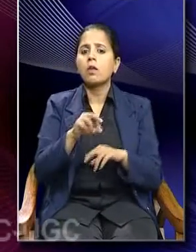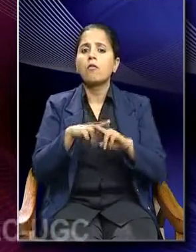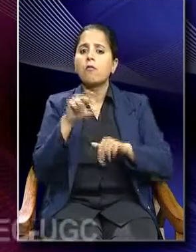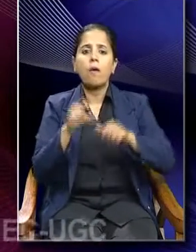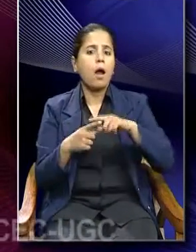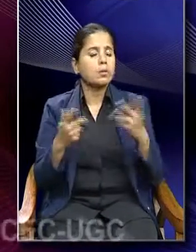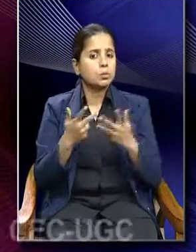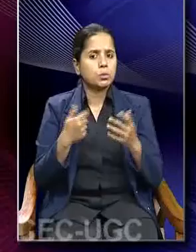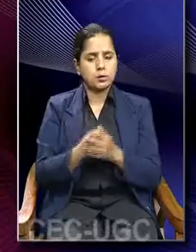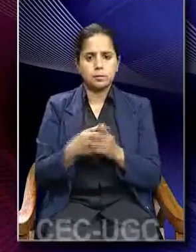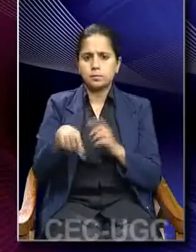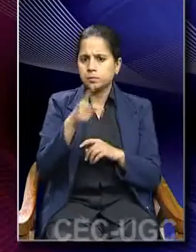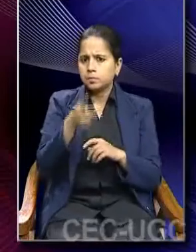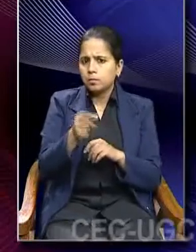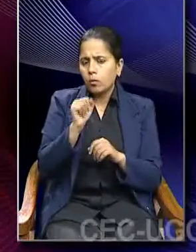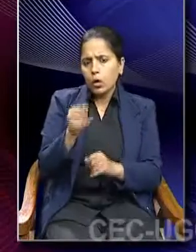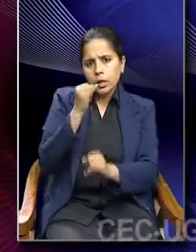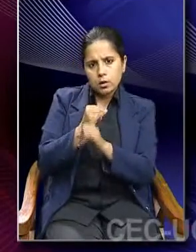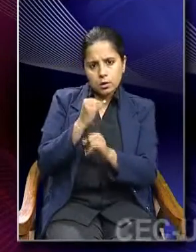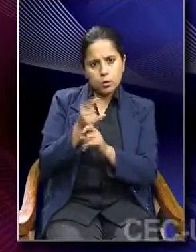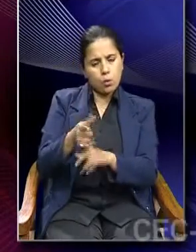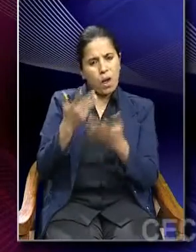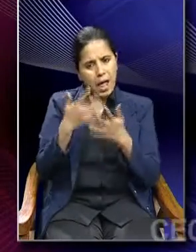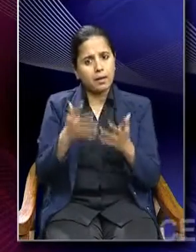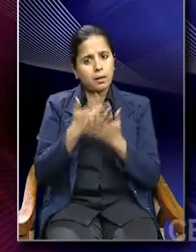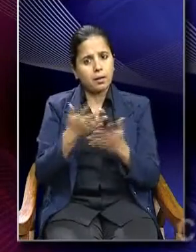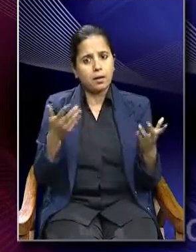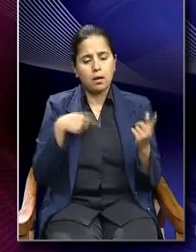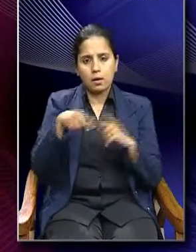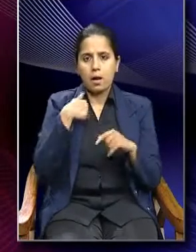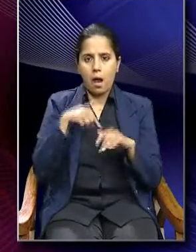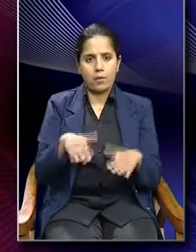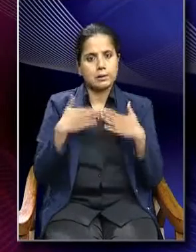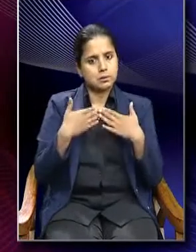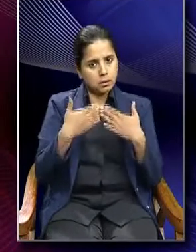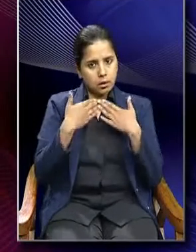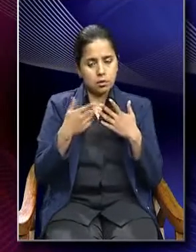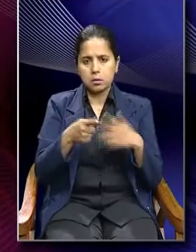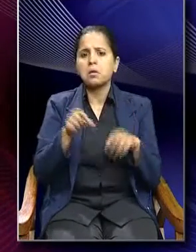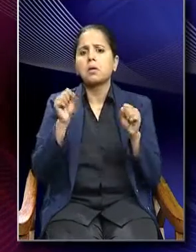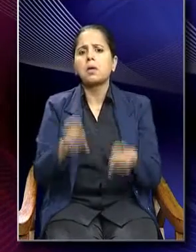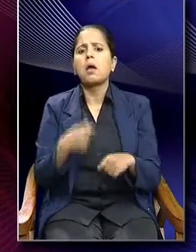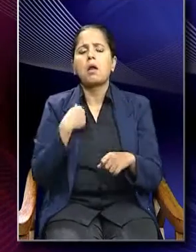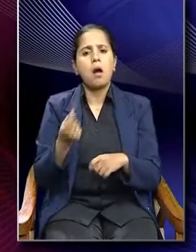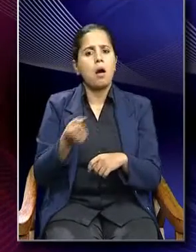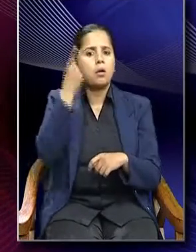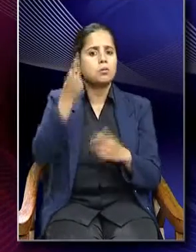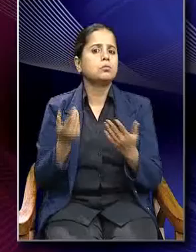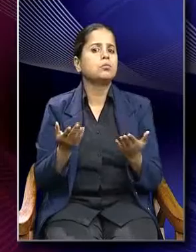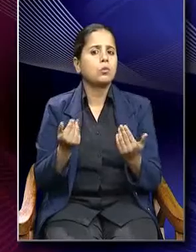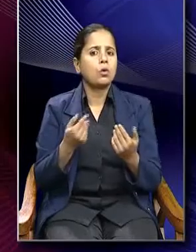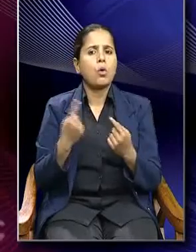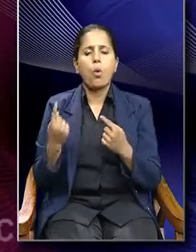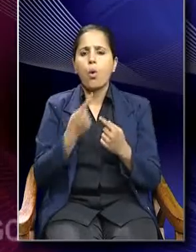that any institution or any object that we are studying can be understood by